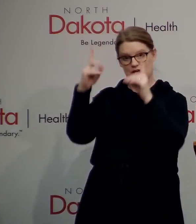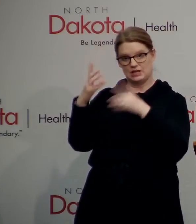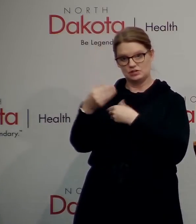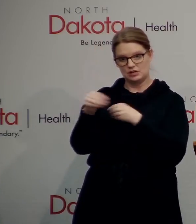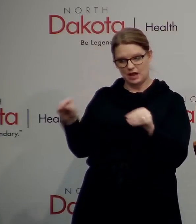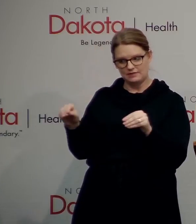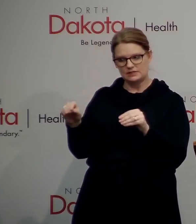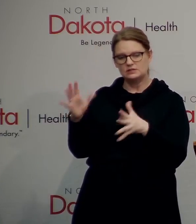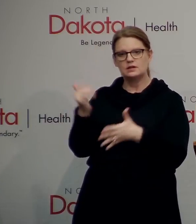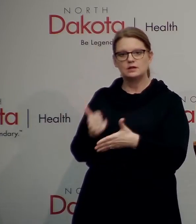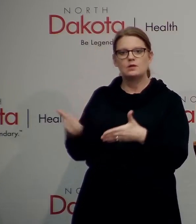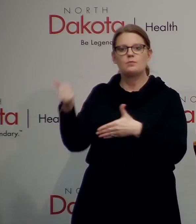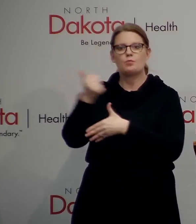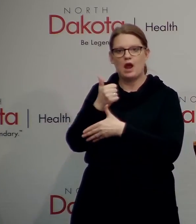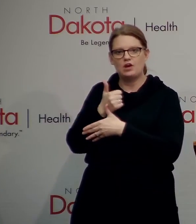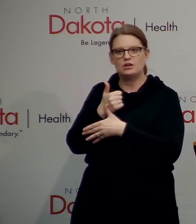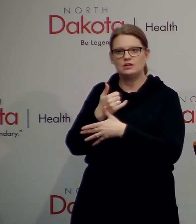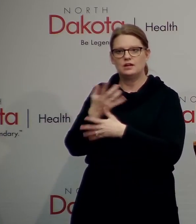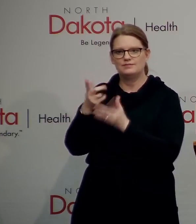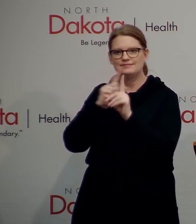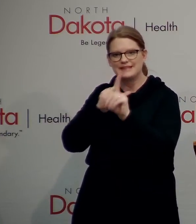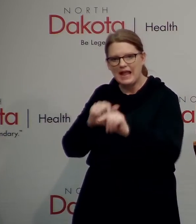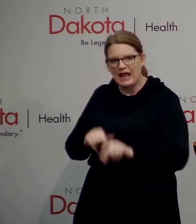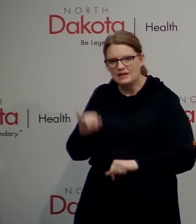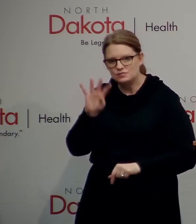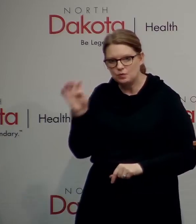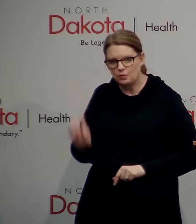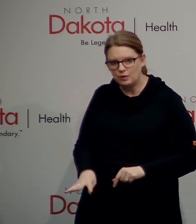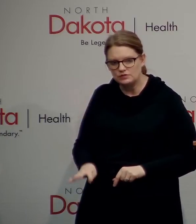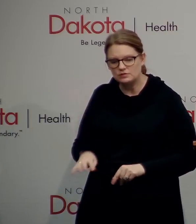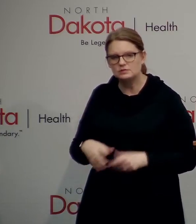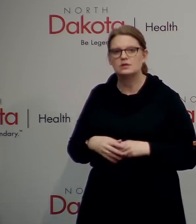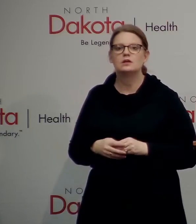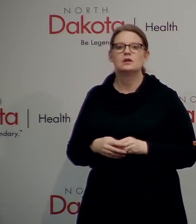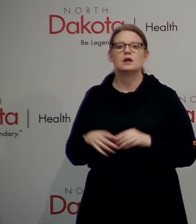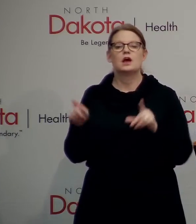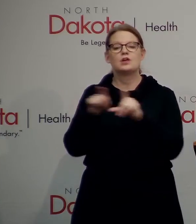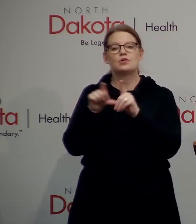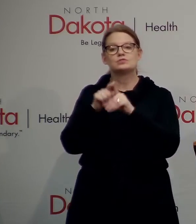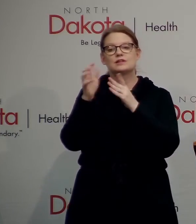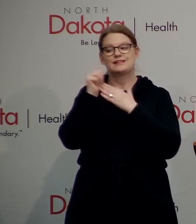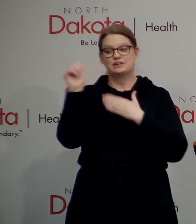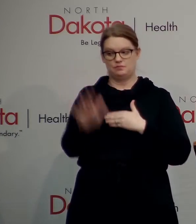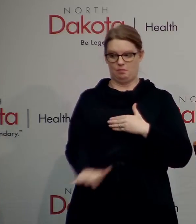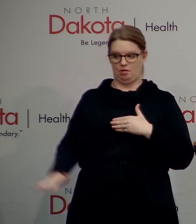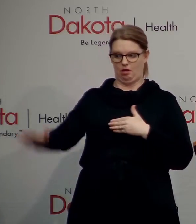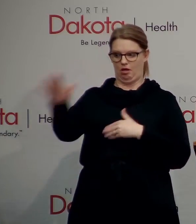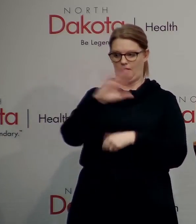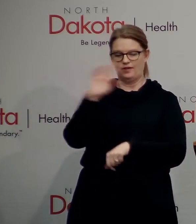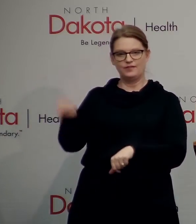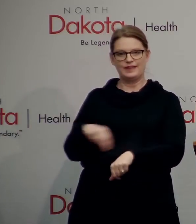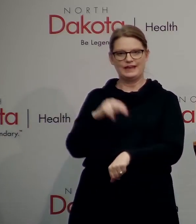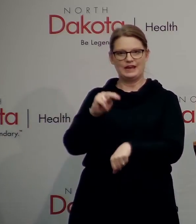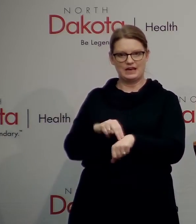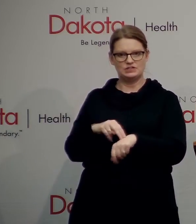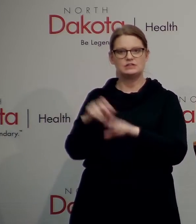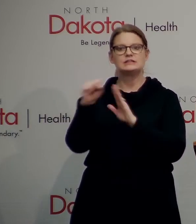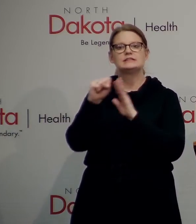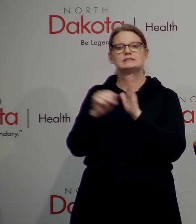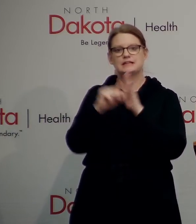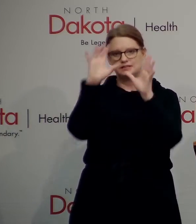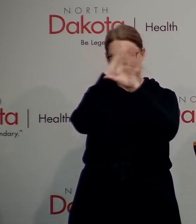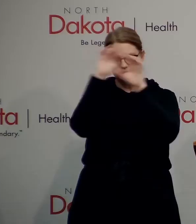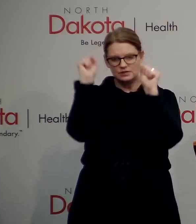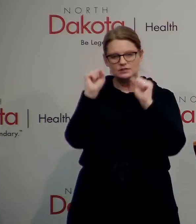answer questions from the field as they come in. And leaders from across the nation, state